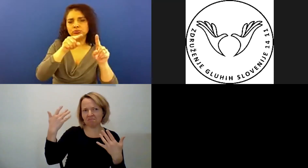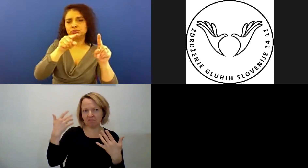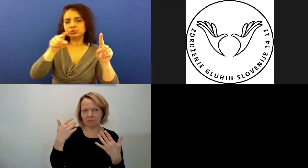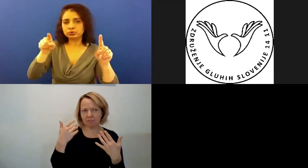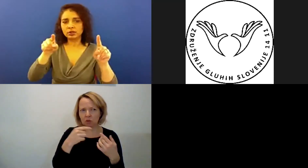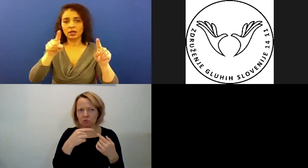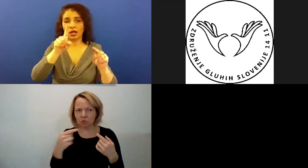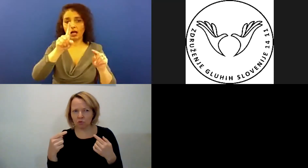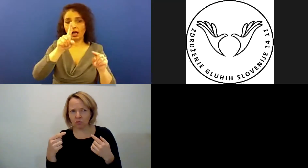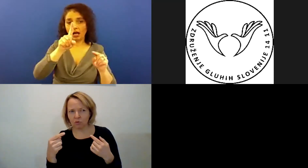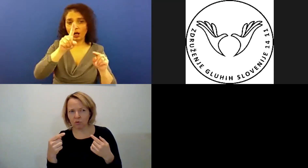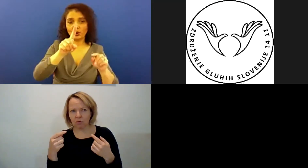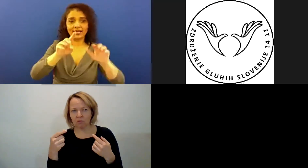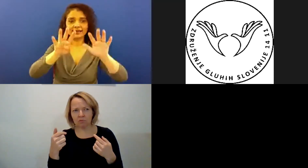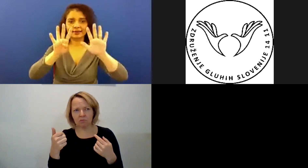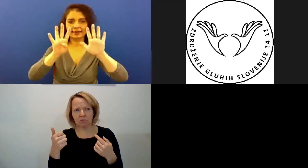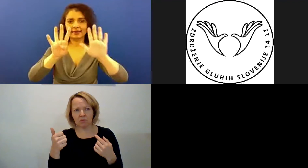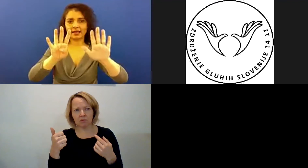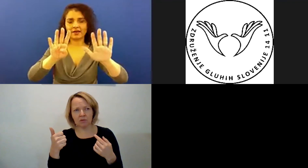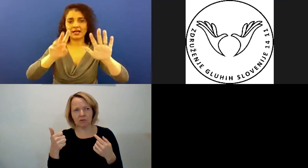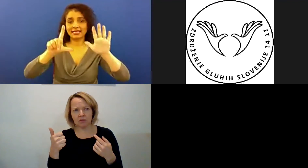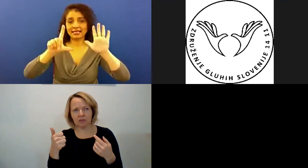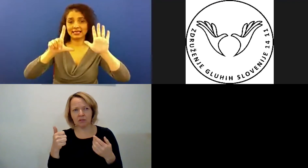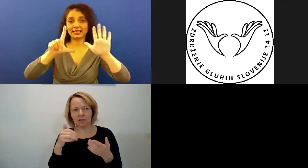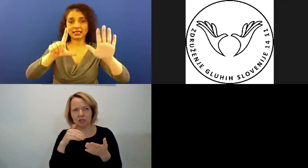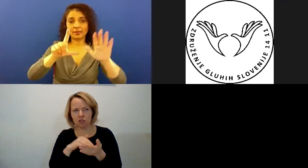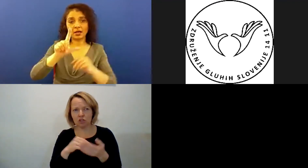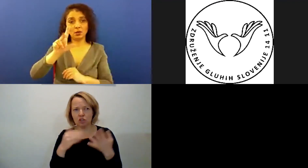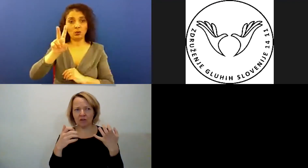In the year 800 before Christ,